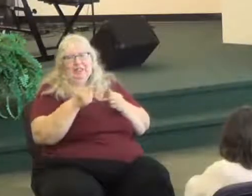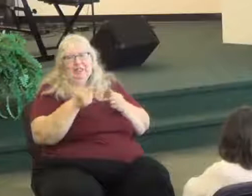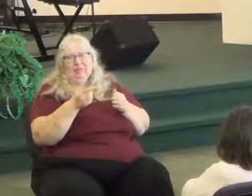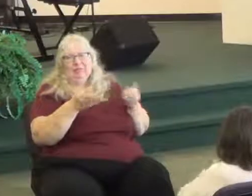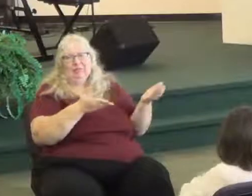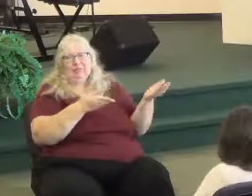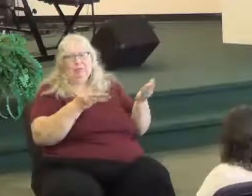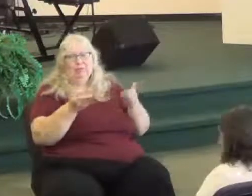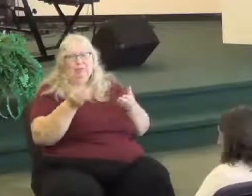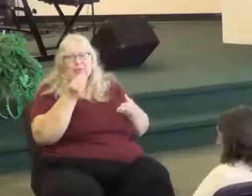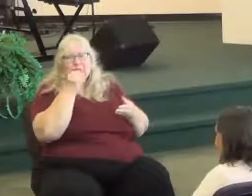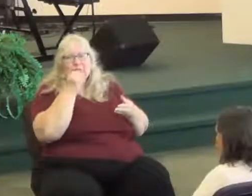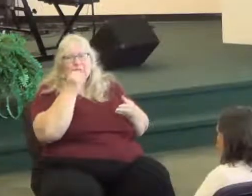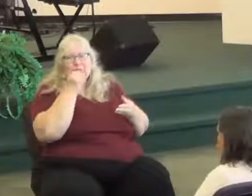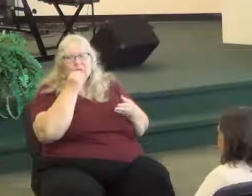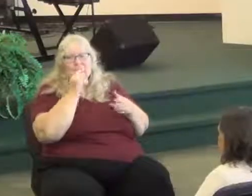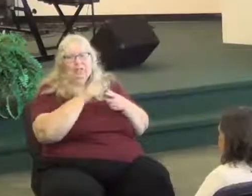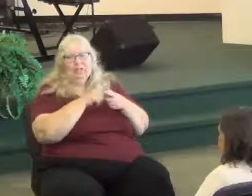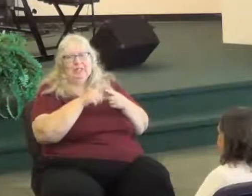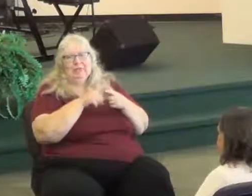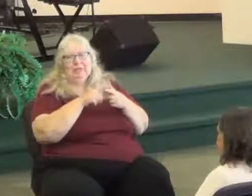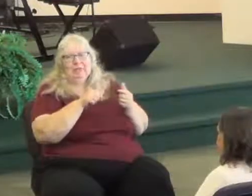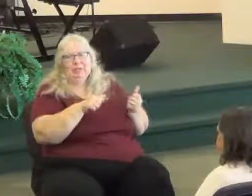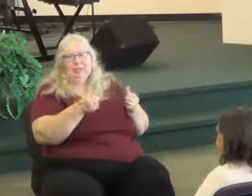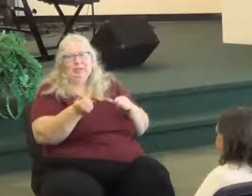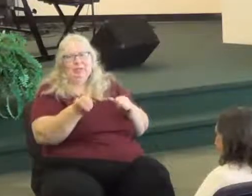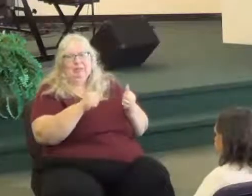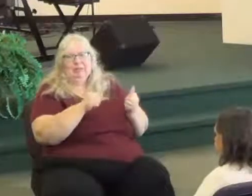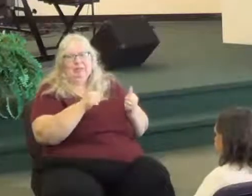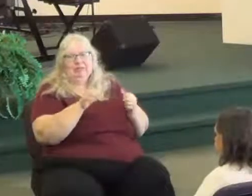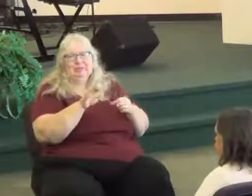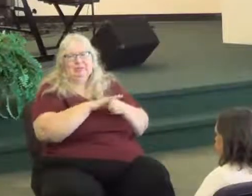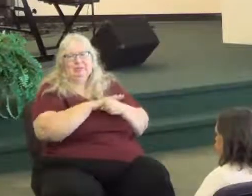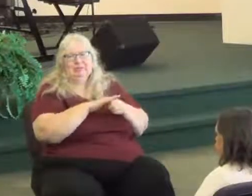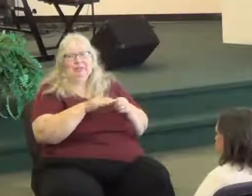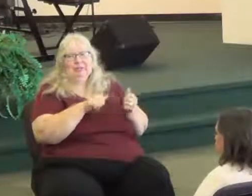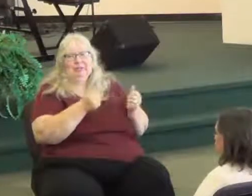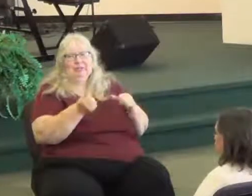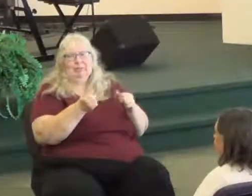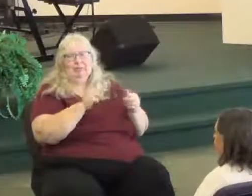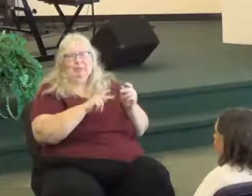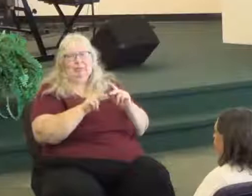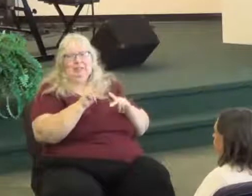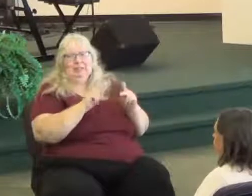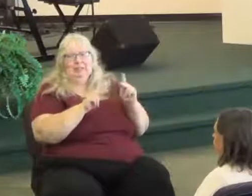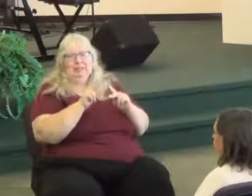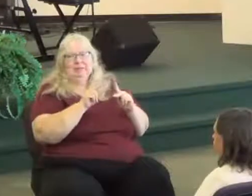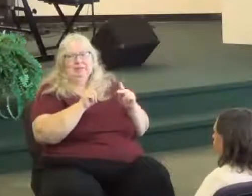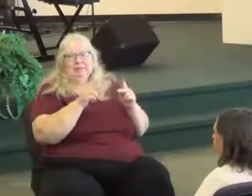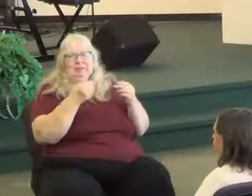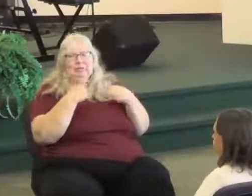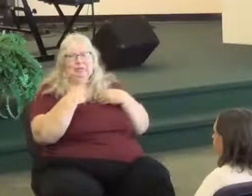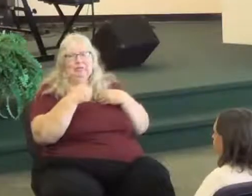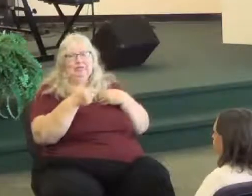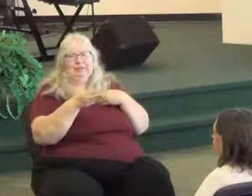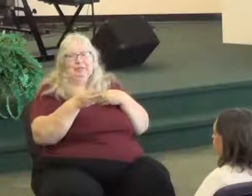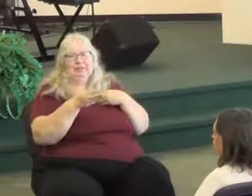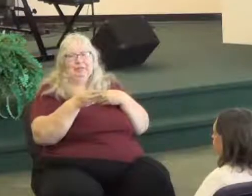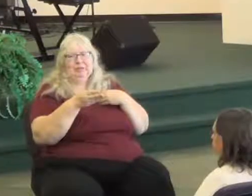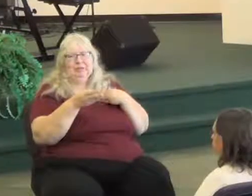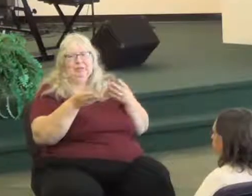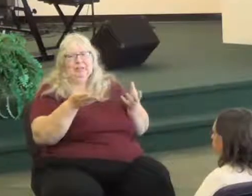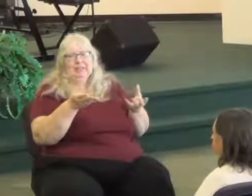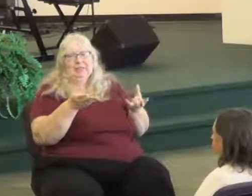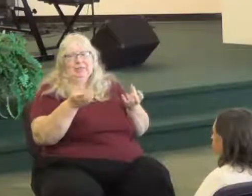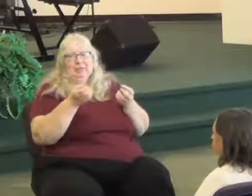in a dish, and then we're going to have the baptismal tank filled, and we're baptizing people. We've got several that have already